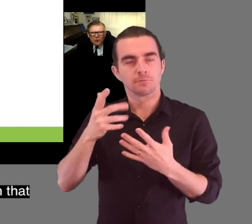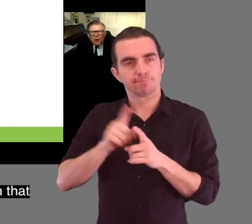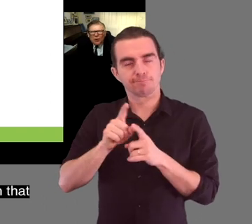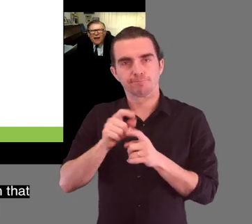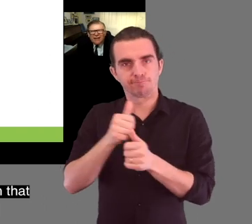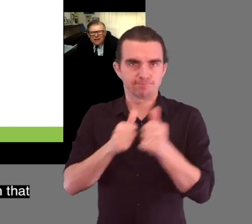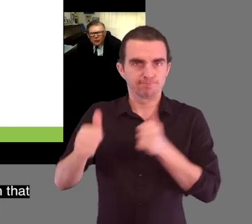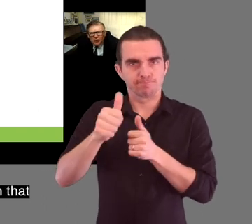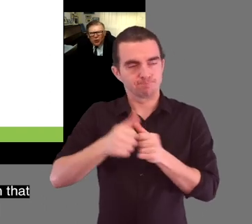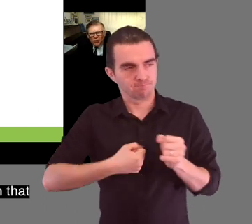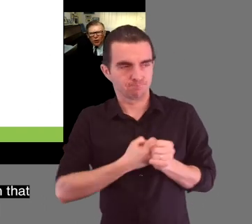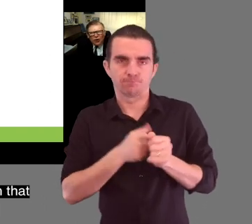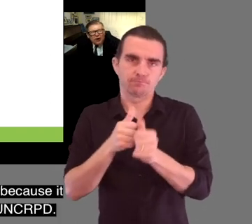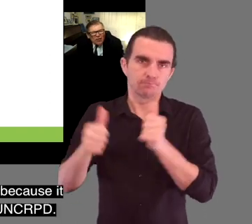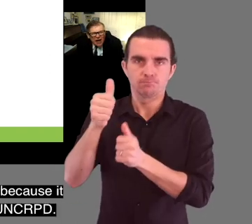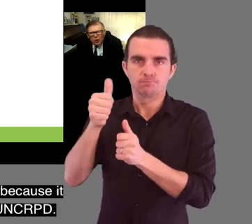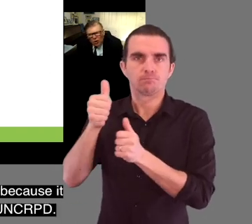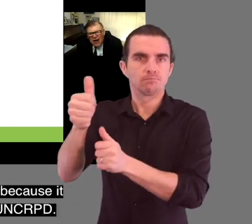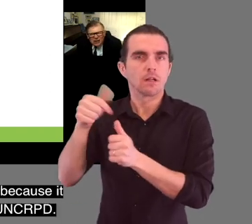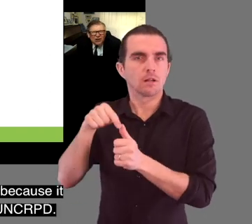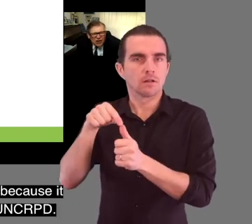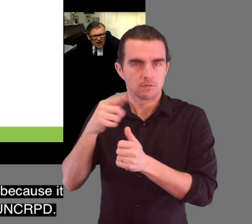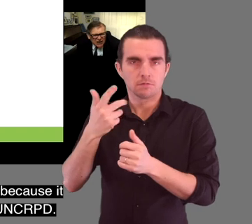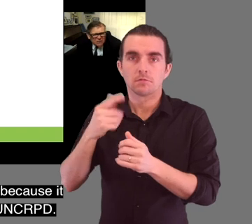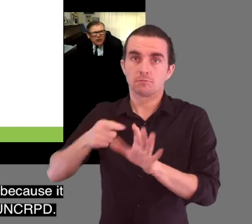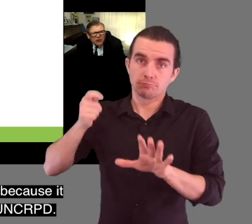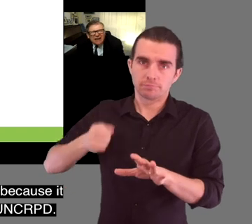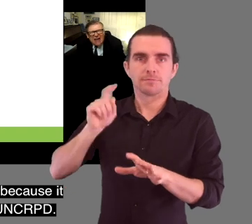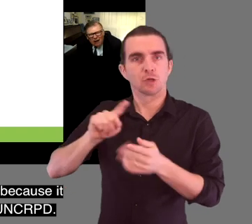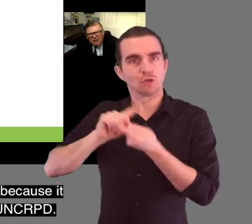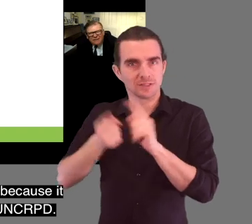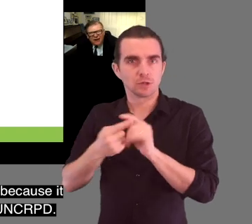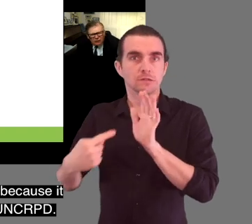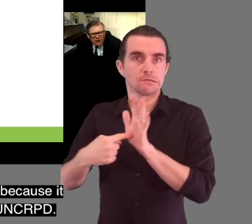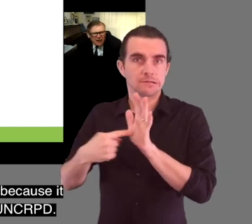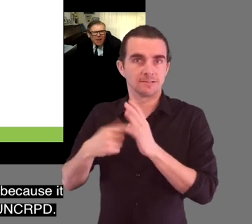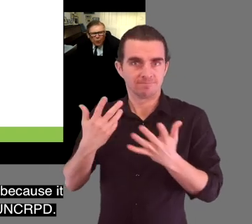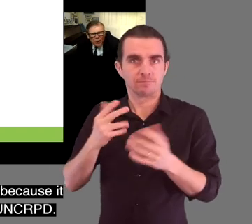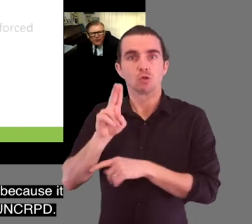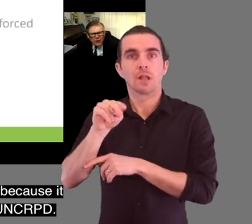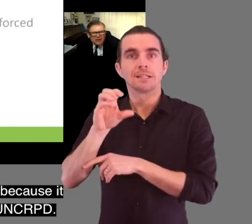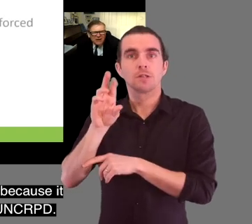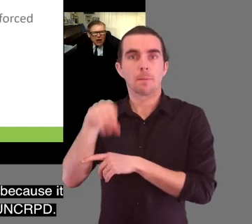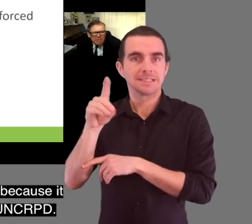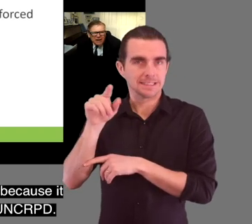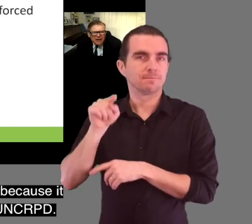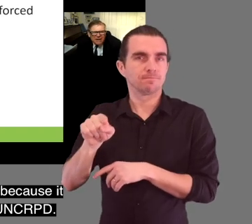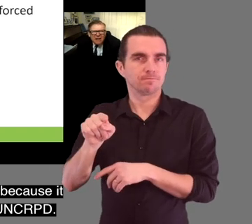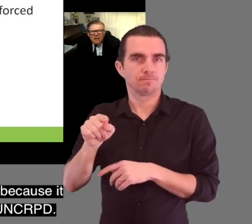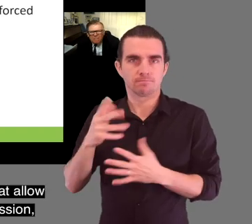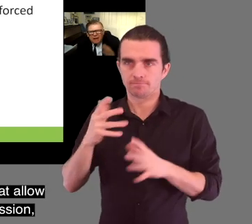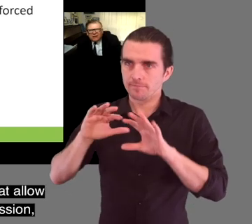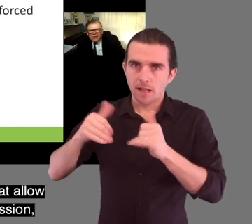the Commonwealth, that is still the law. That law has to change because it is out of kilter with the